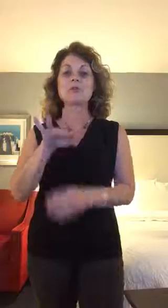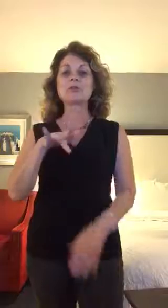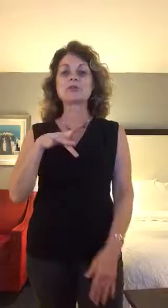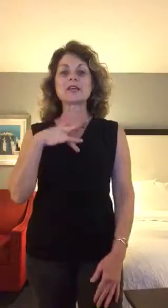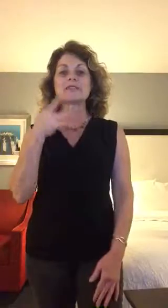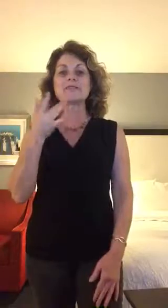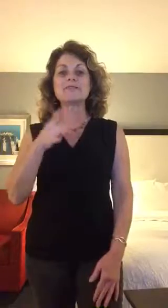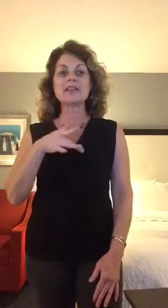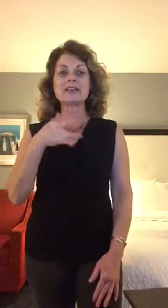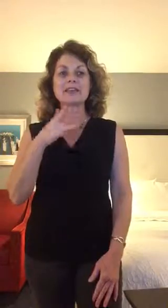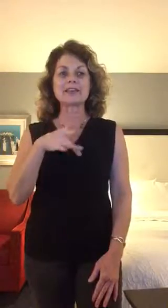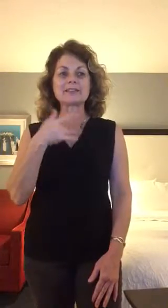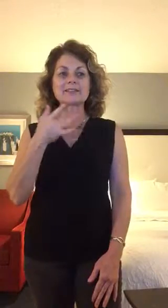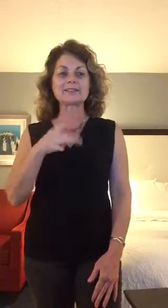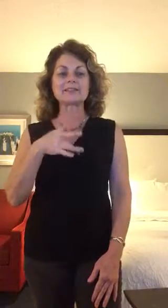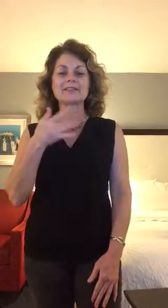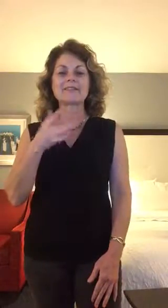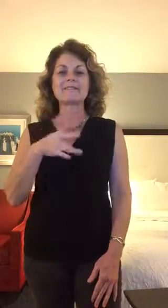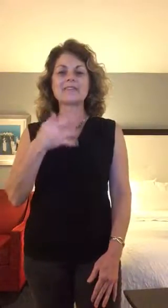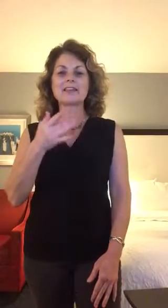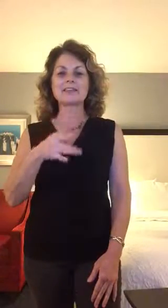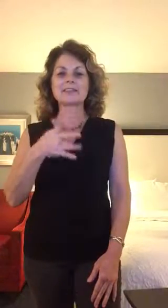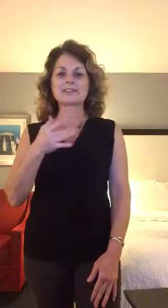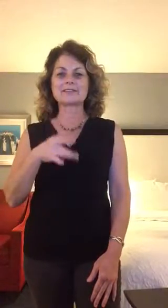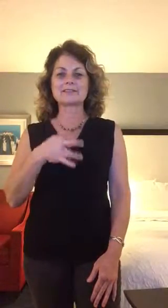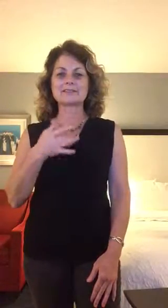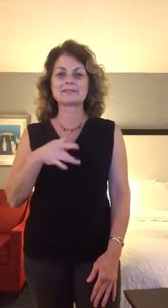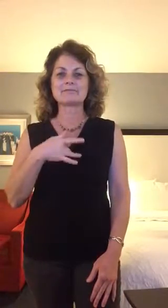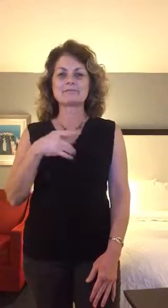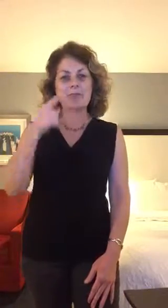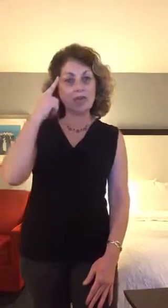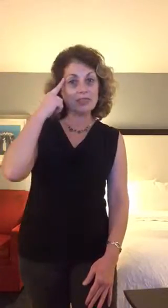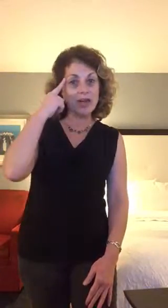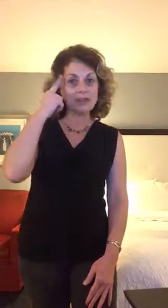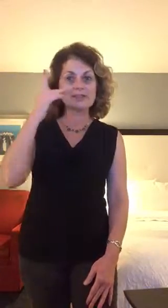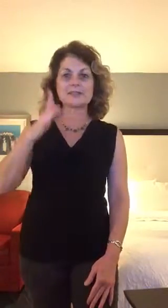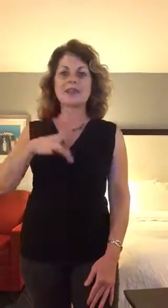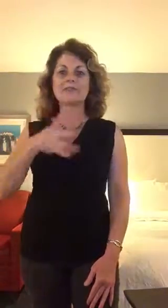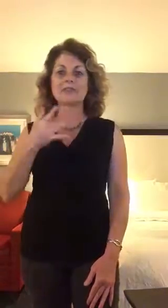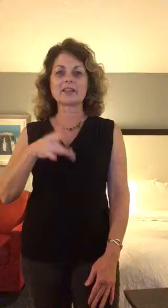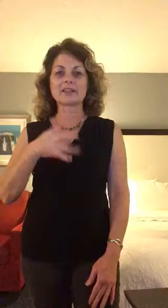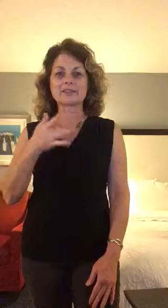there are signs of feelings. Feelings. Thoughts and feelings.